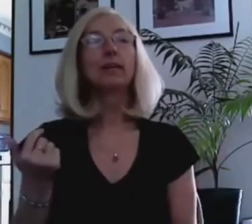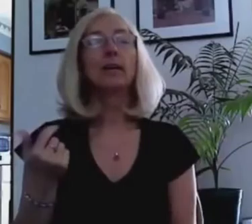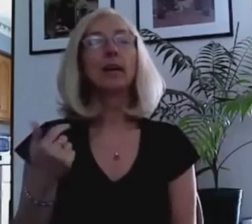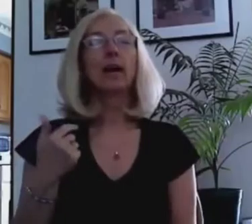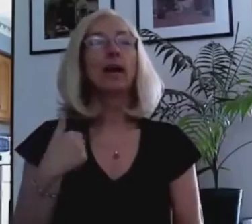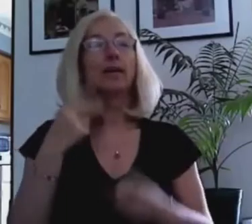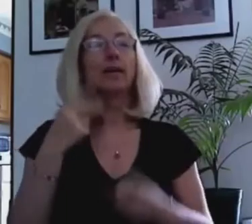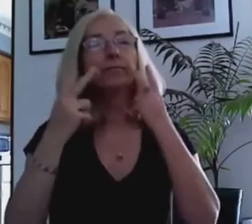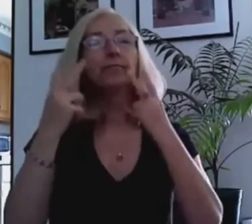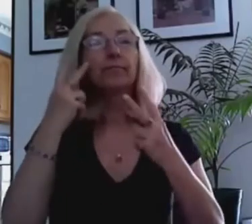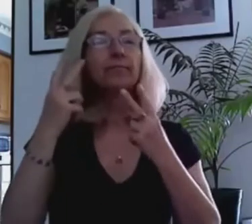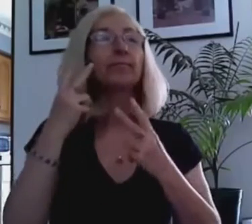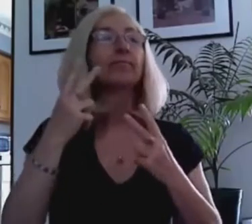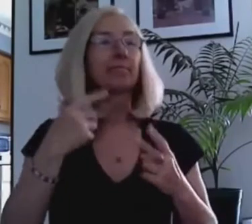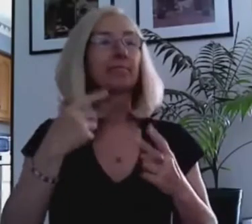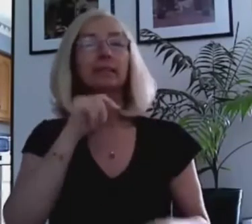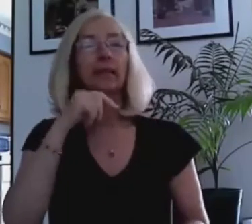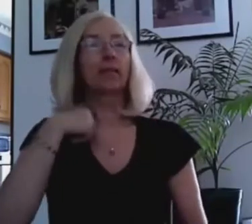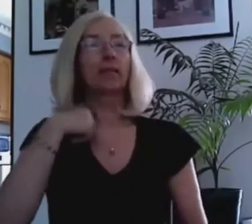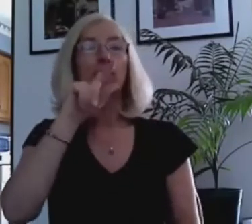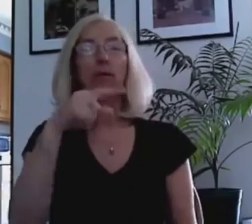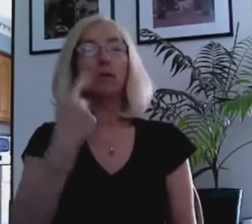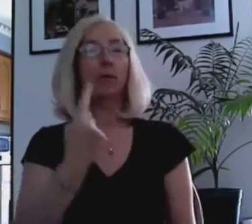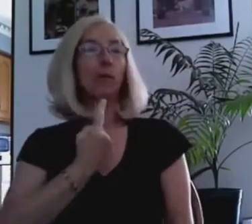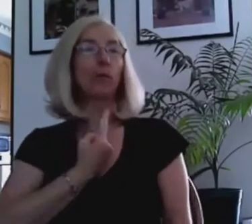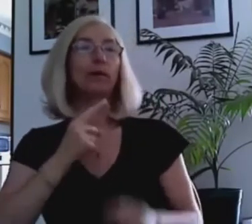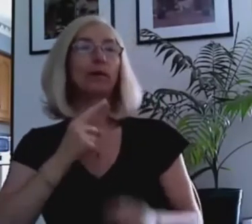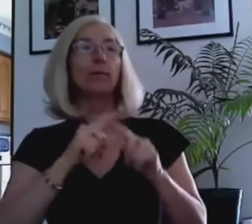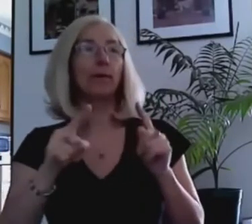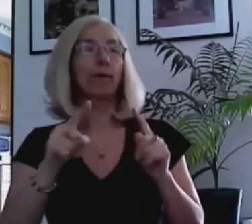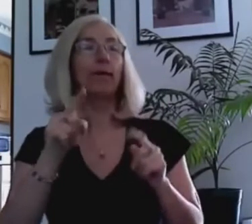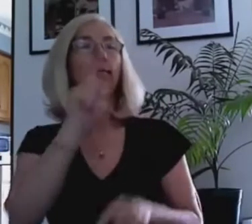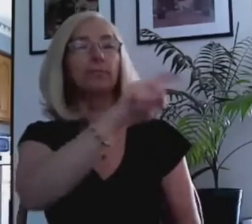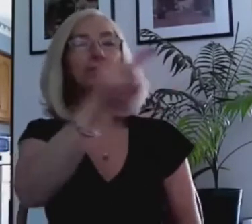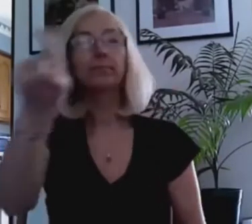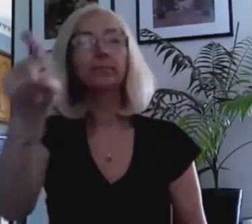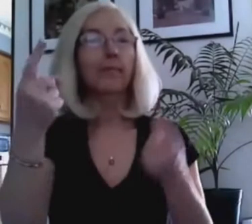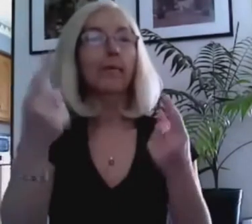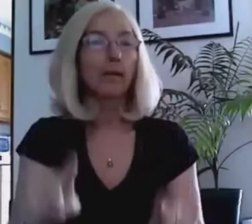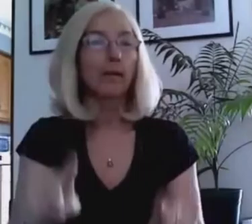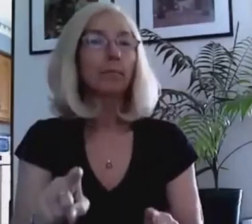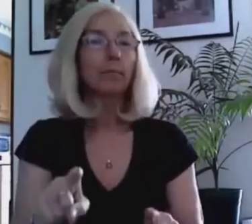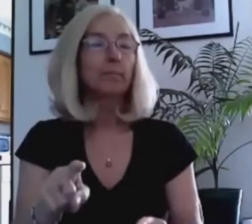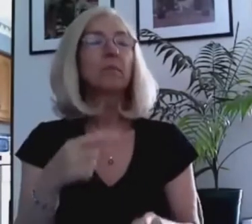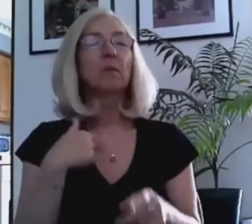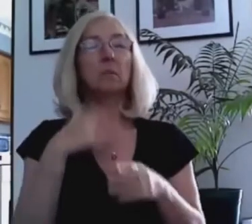When I look back about 20 or 30 years, when I was younger, in my own personal life,